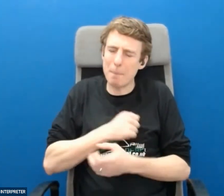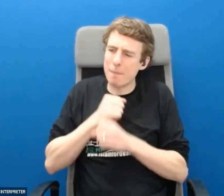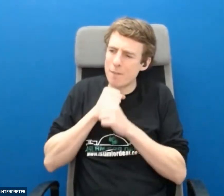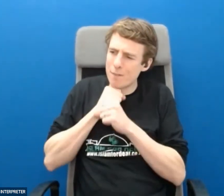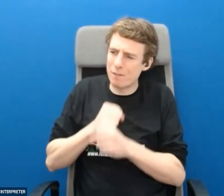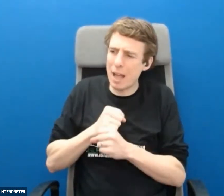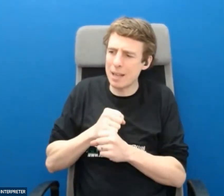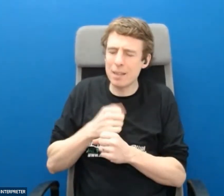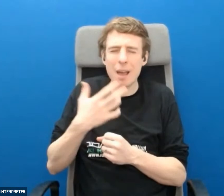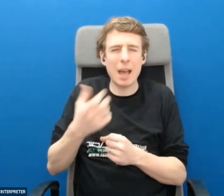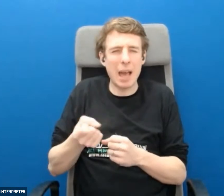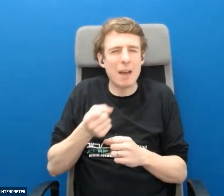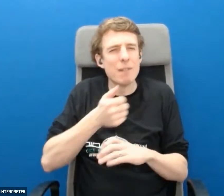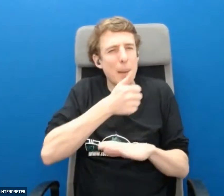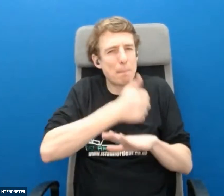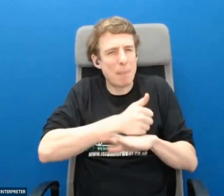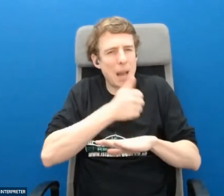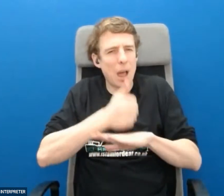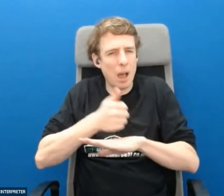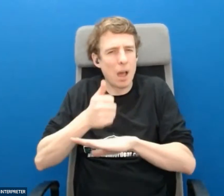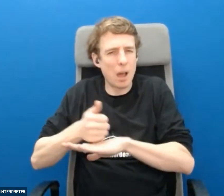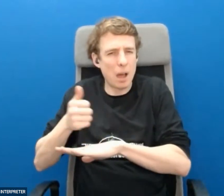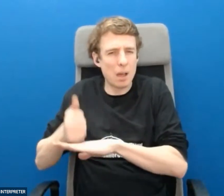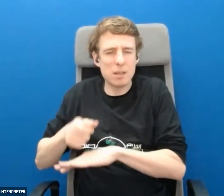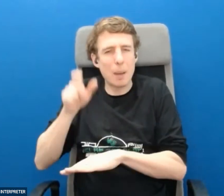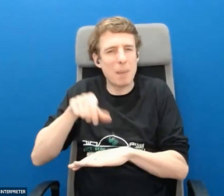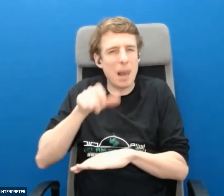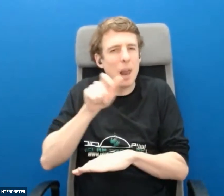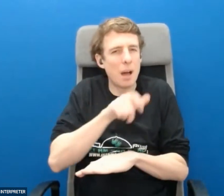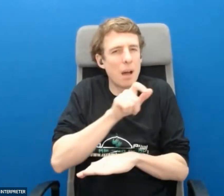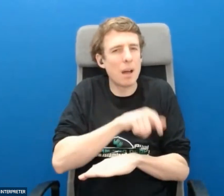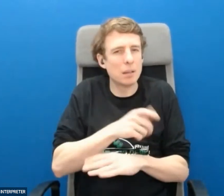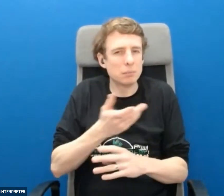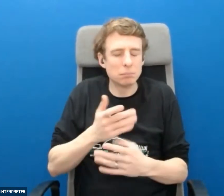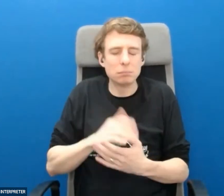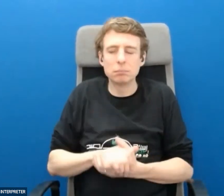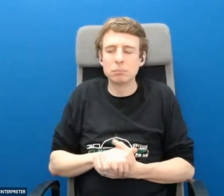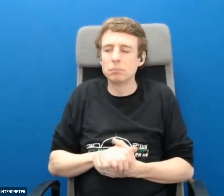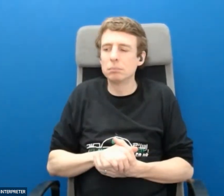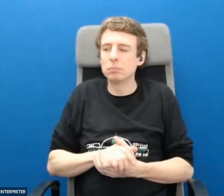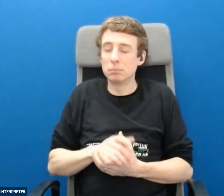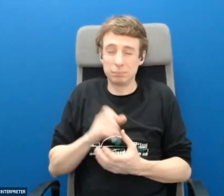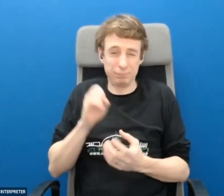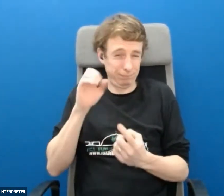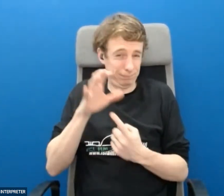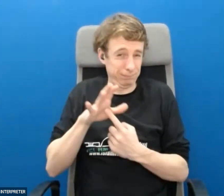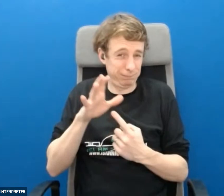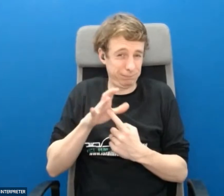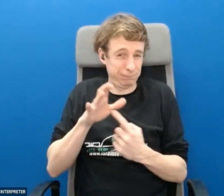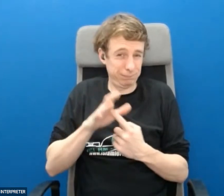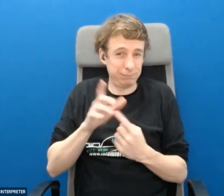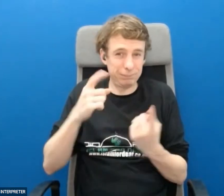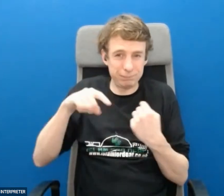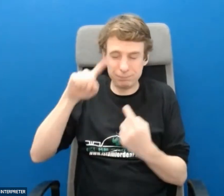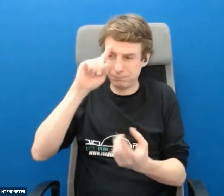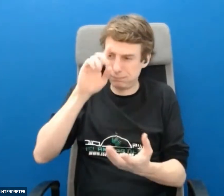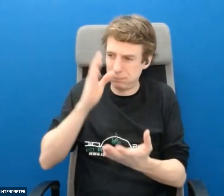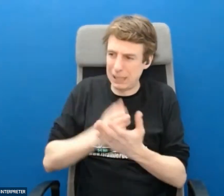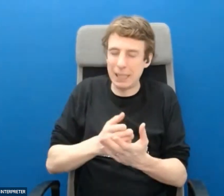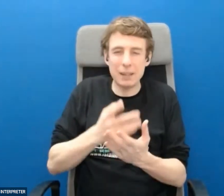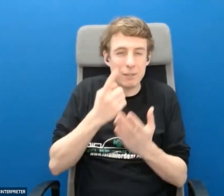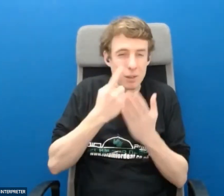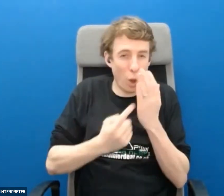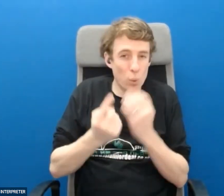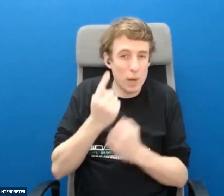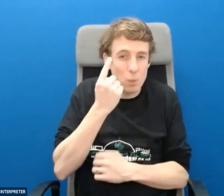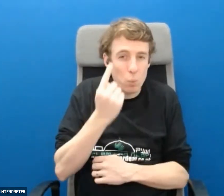those pillars is the belief in Allah the Most High. So this is why the Sheikh Ibn Uthaymeen, in his